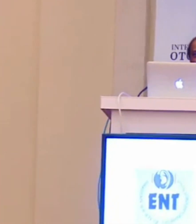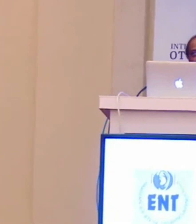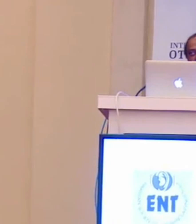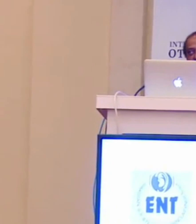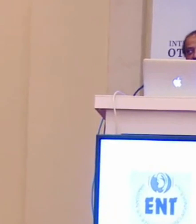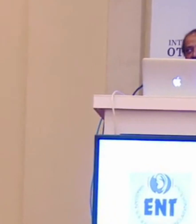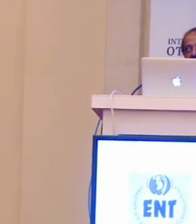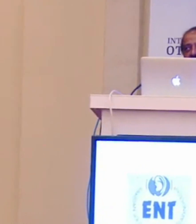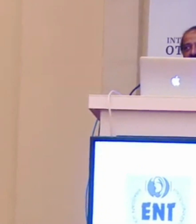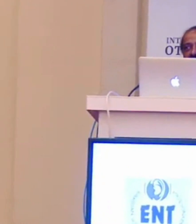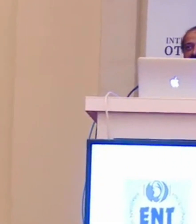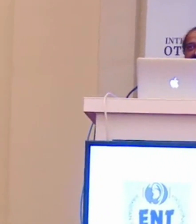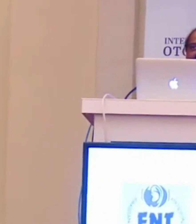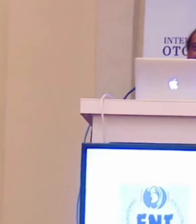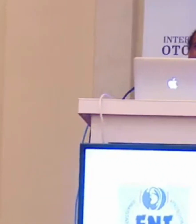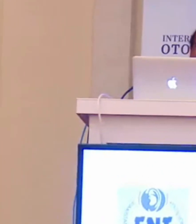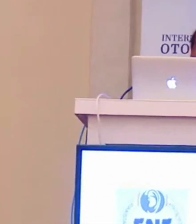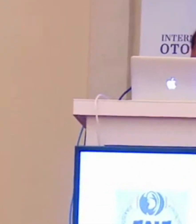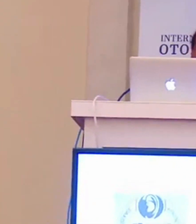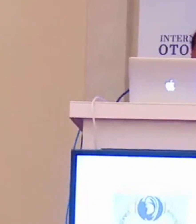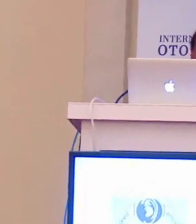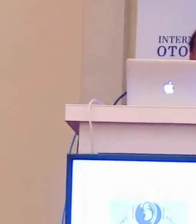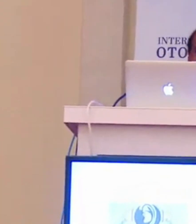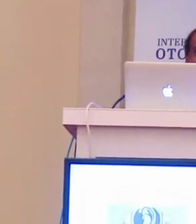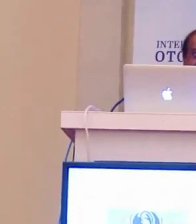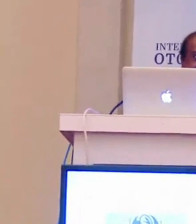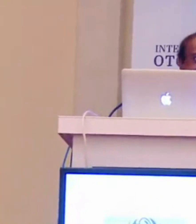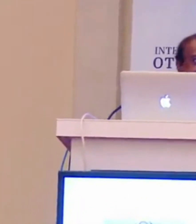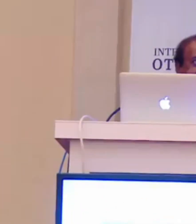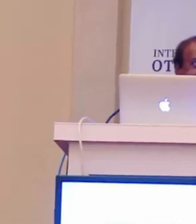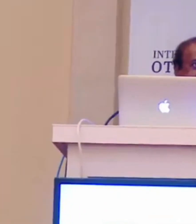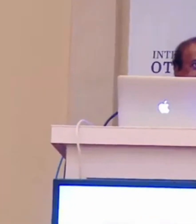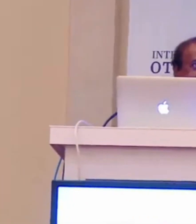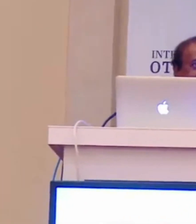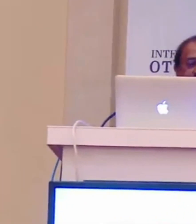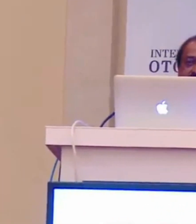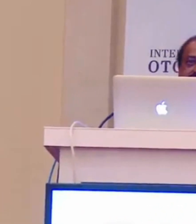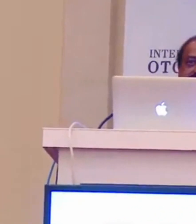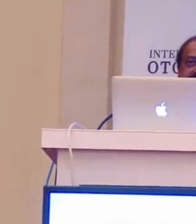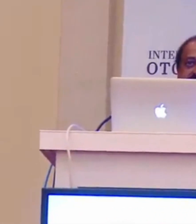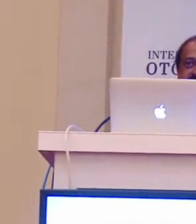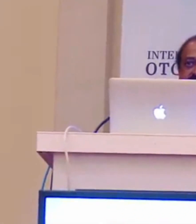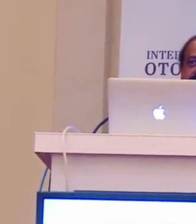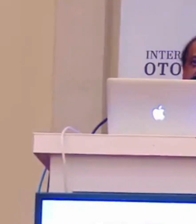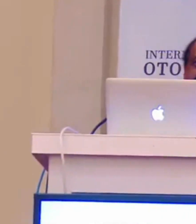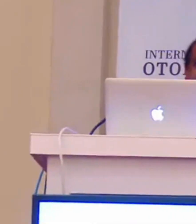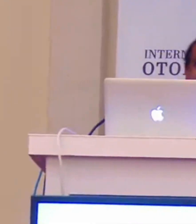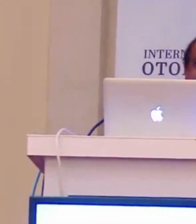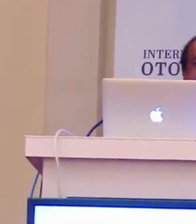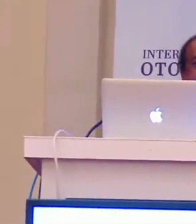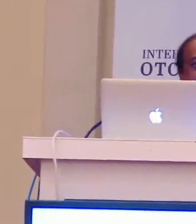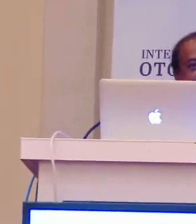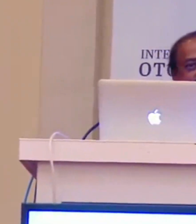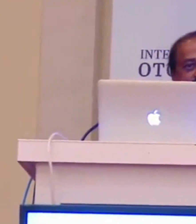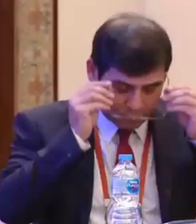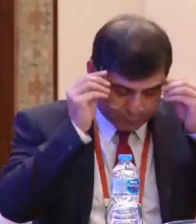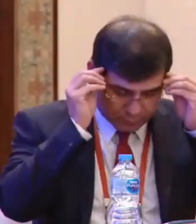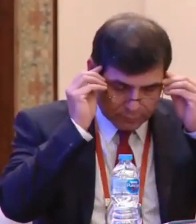and Zubair for this kind invitation. I've been enjoying this